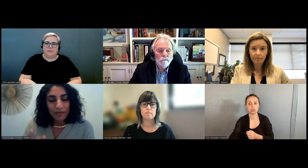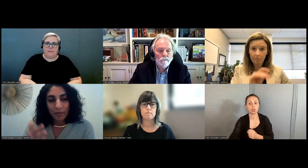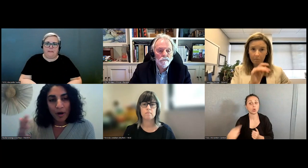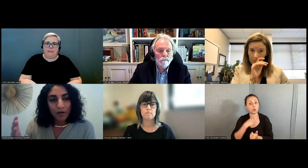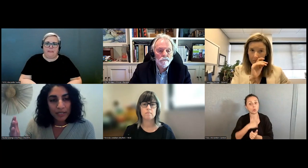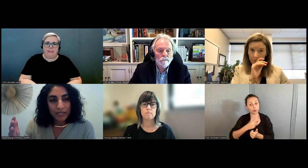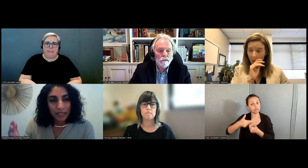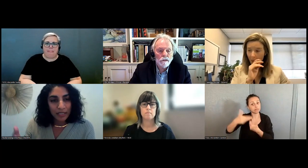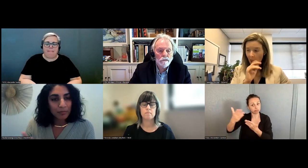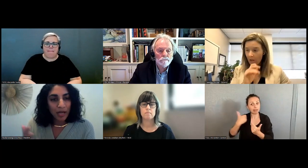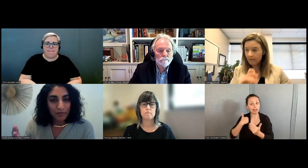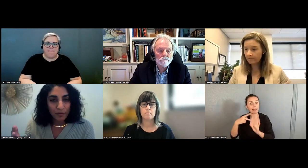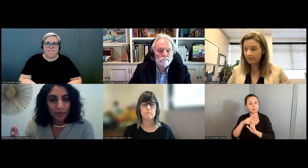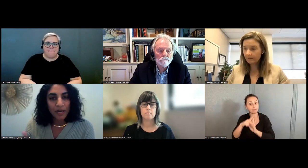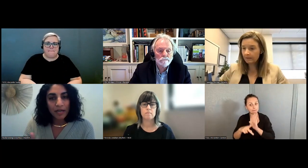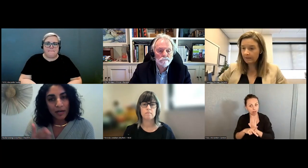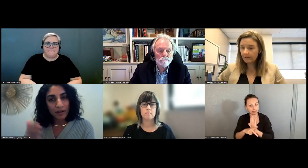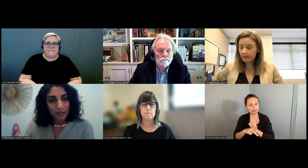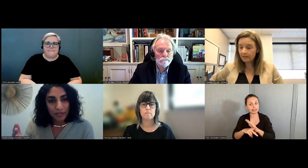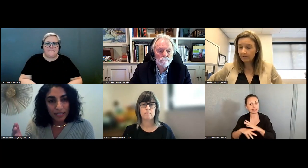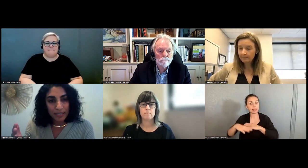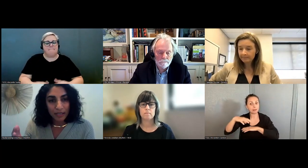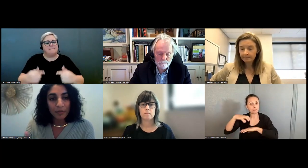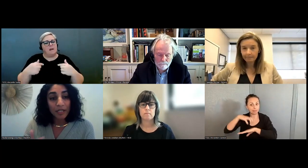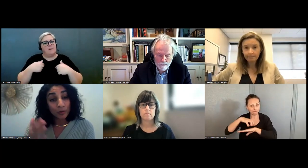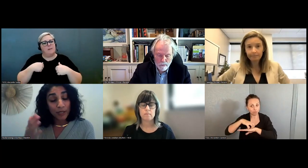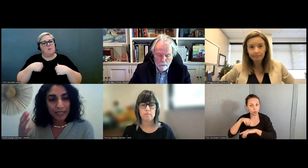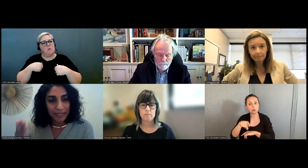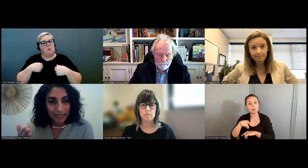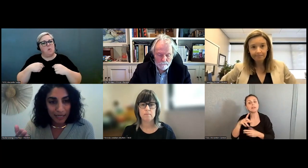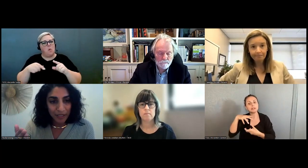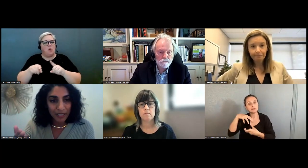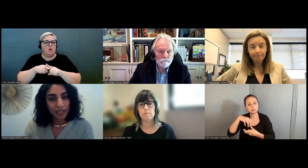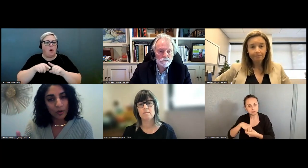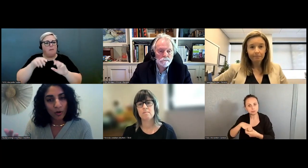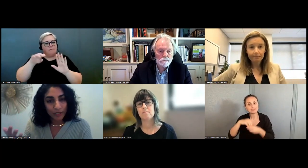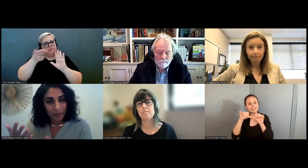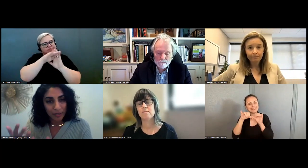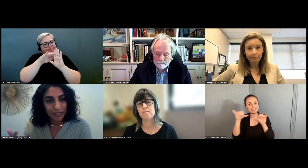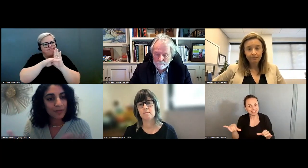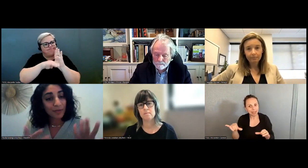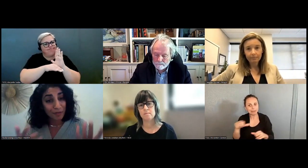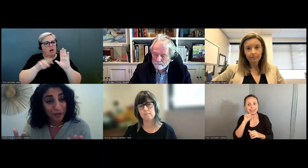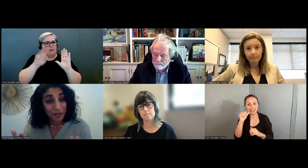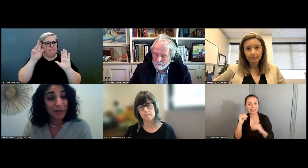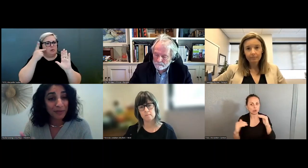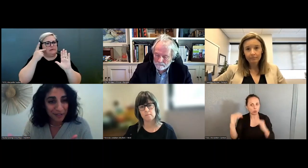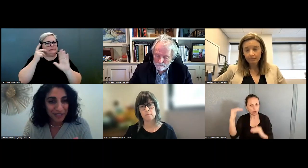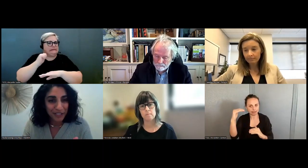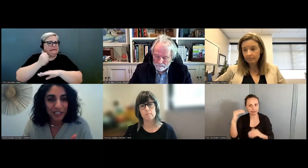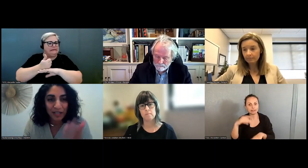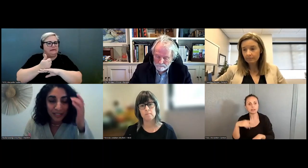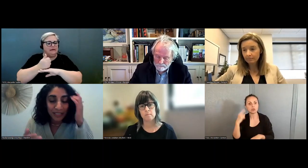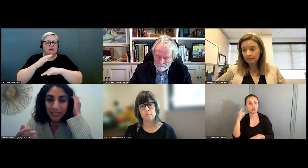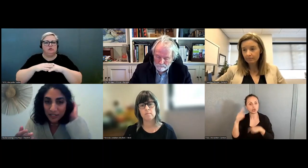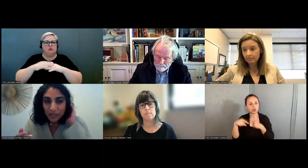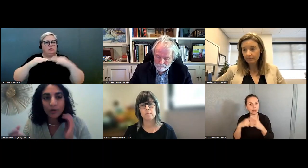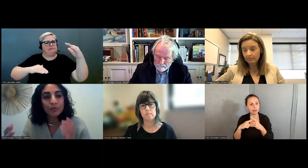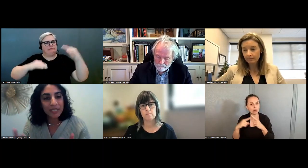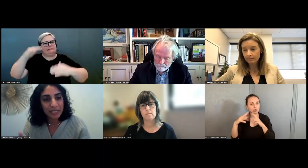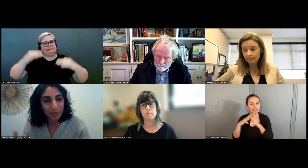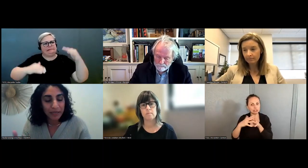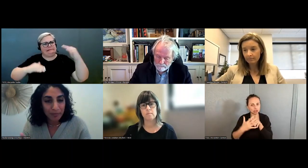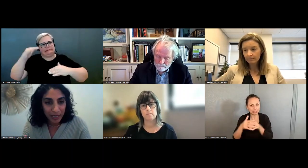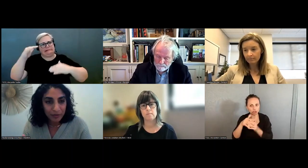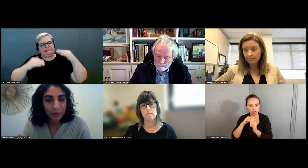We have a policy platform that covers addressing systemic inequality, because as we've heard around intersectionality, it's